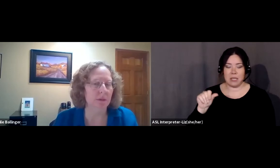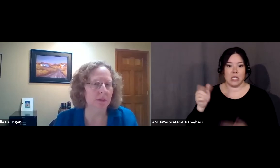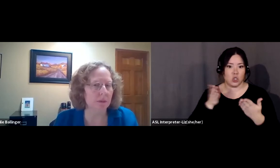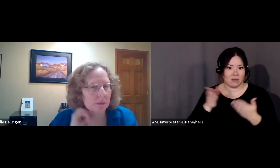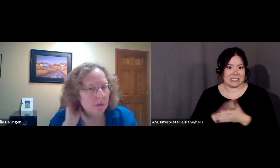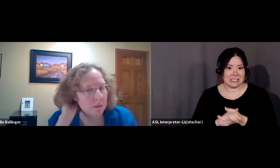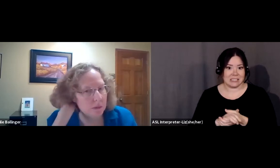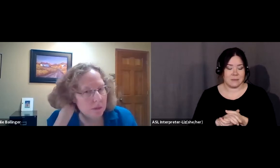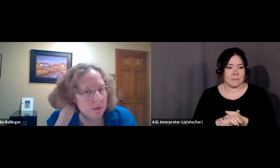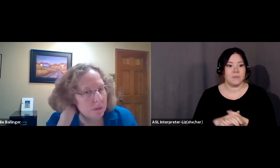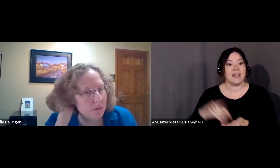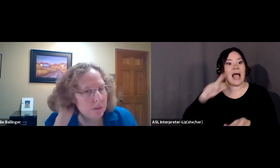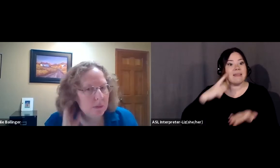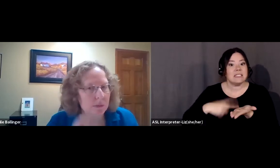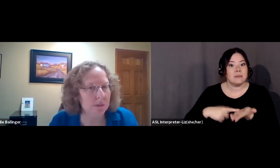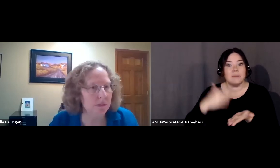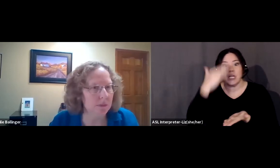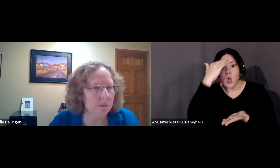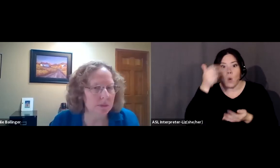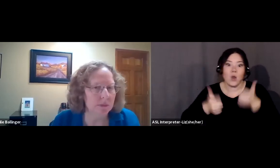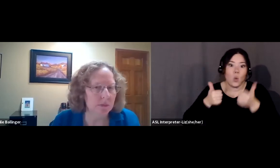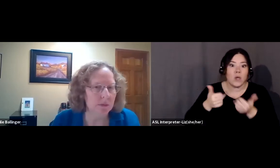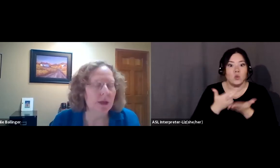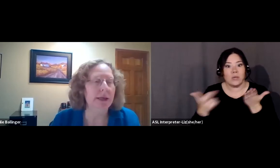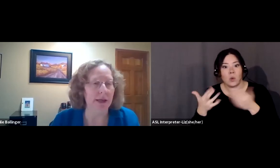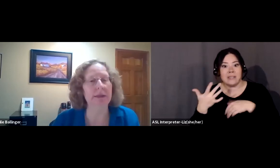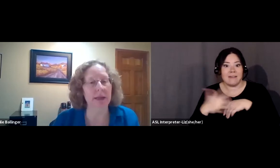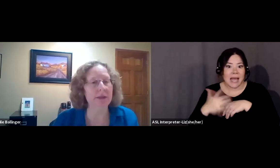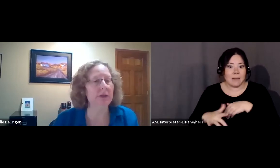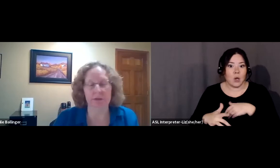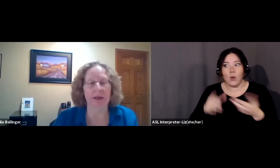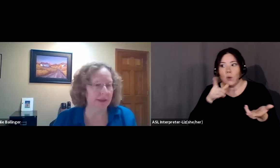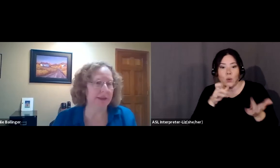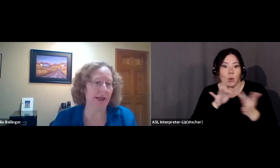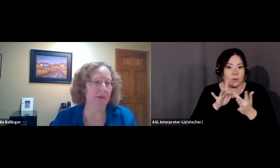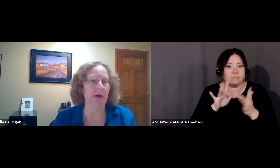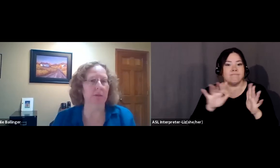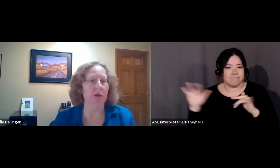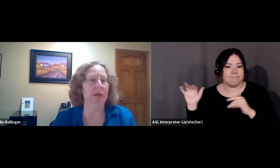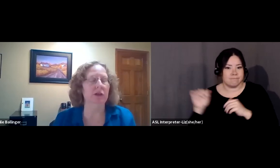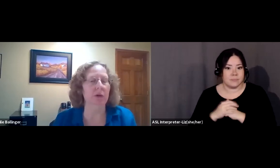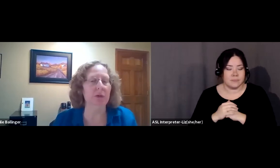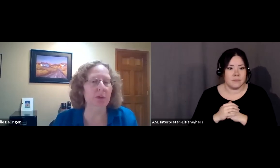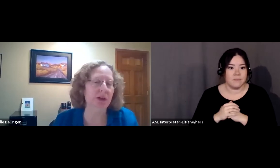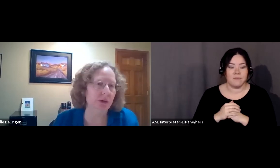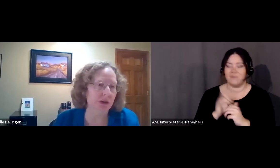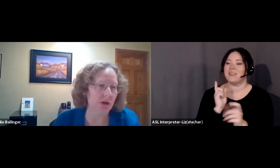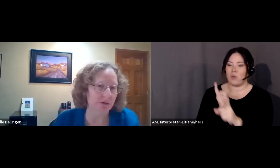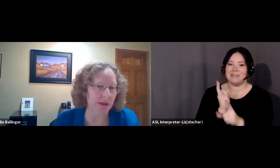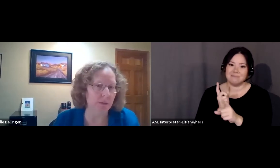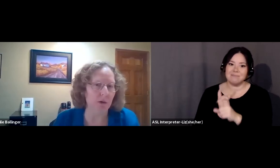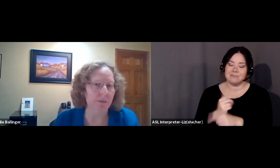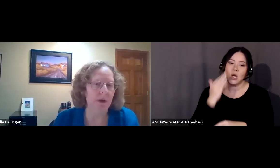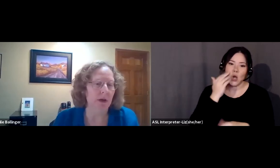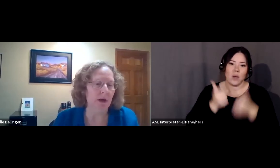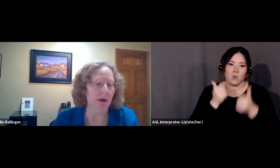it's just knowing what resources are even available. Yeah, that's exactly right, Brooke, is knowing what resources